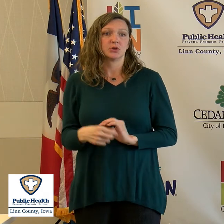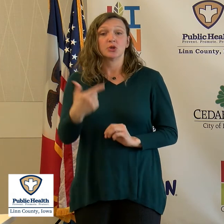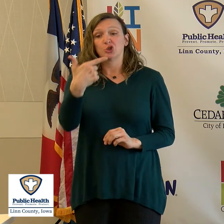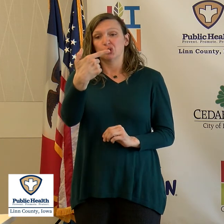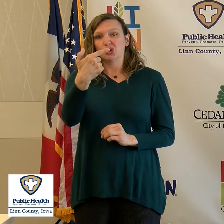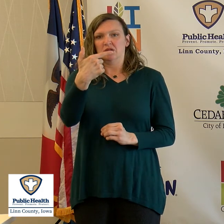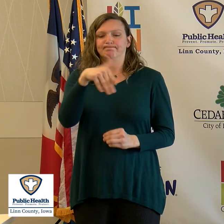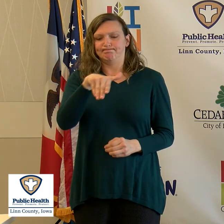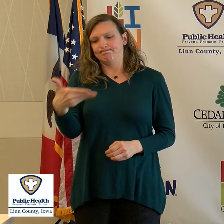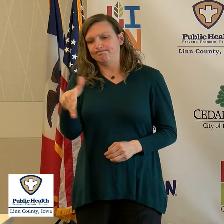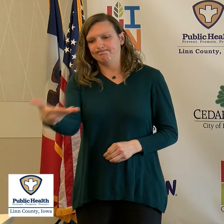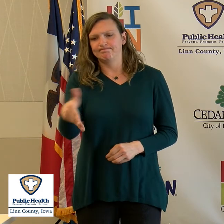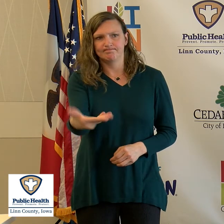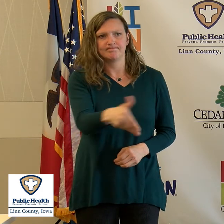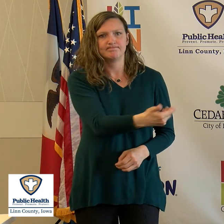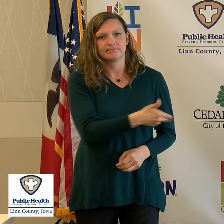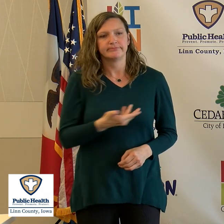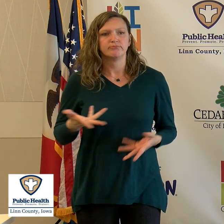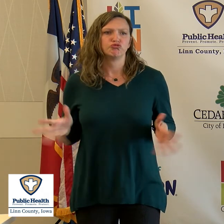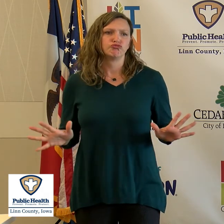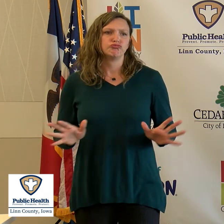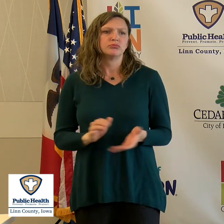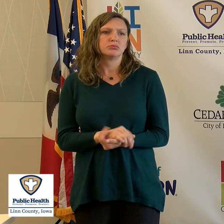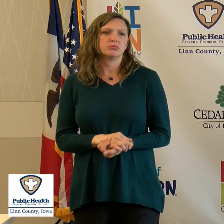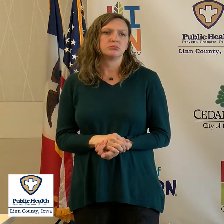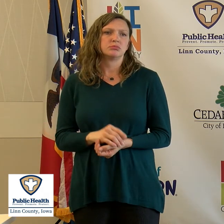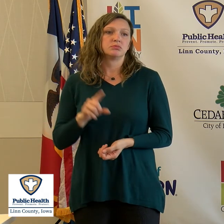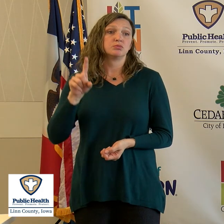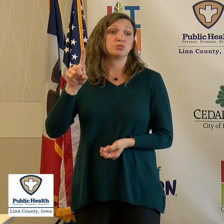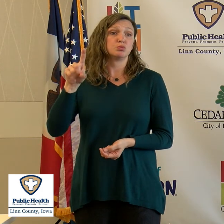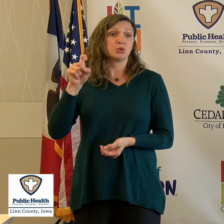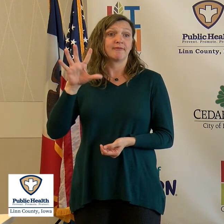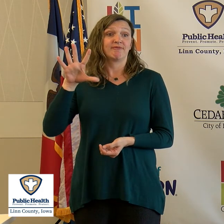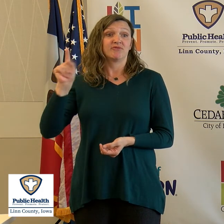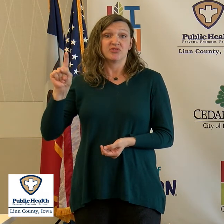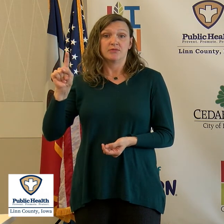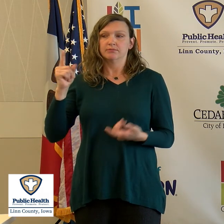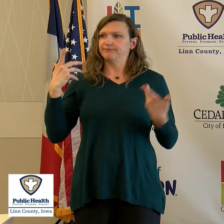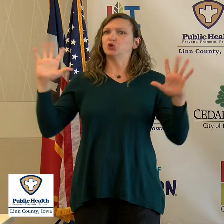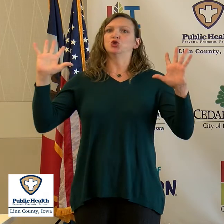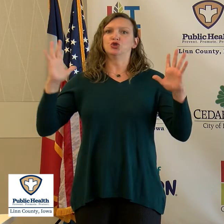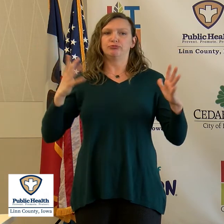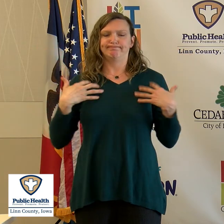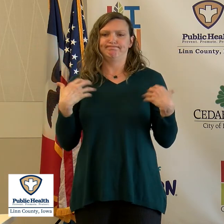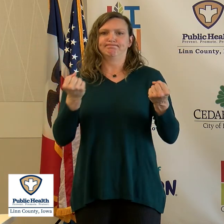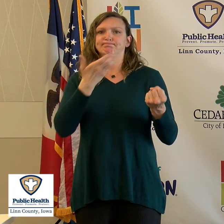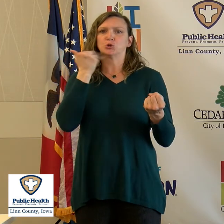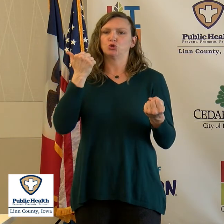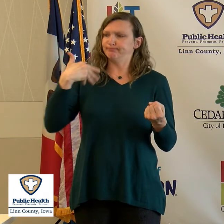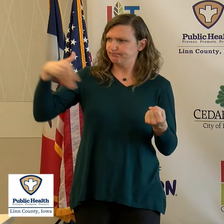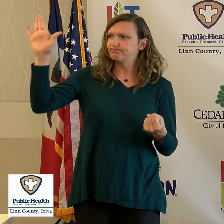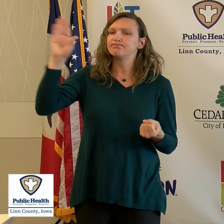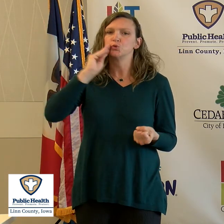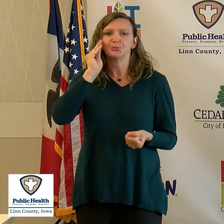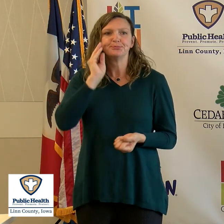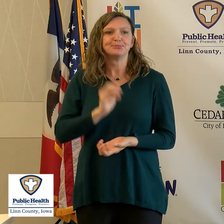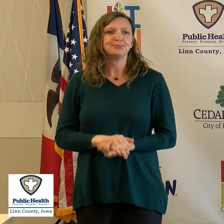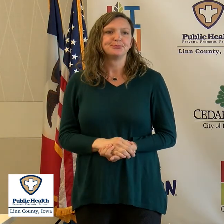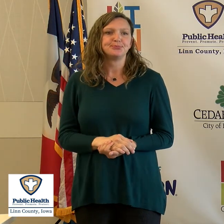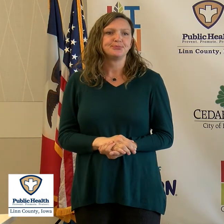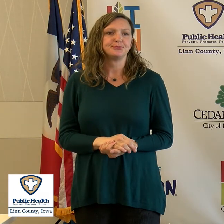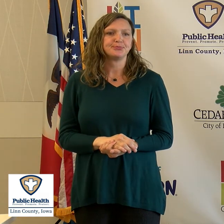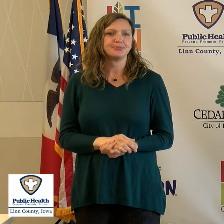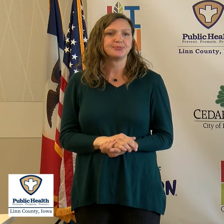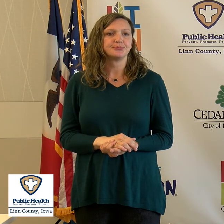and 151 individuals have recovered. Linn County Public Health is in contact